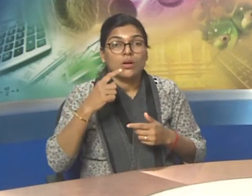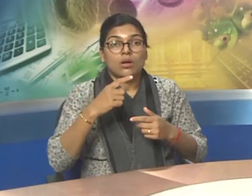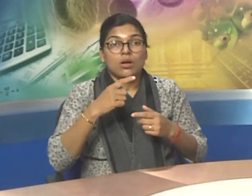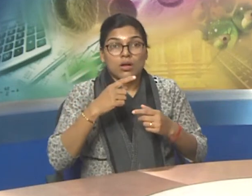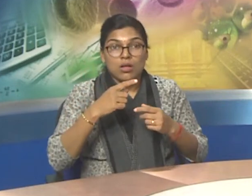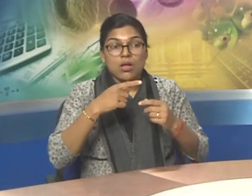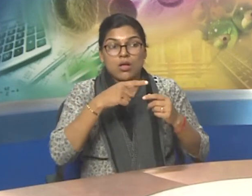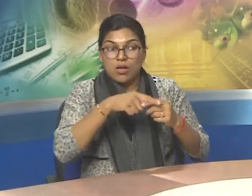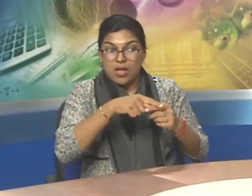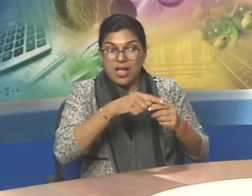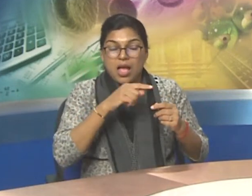or the books,